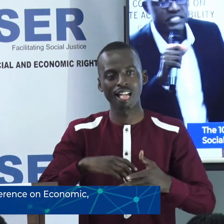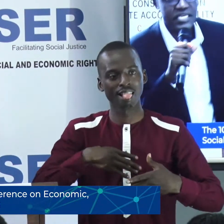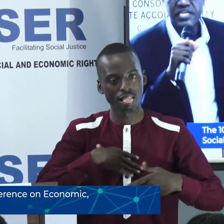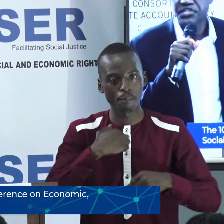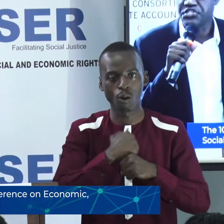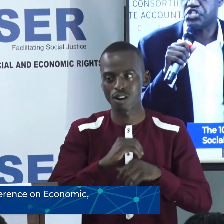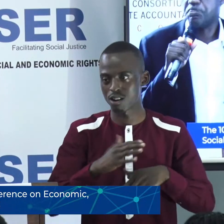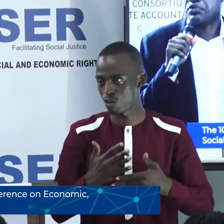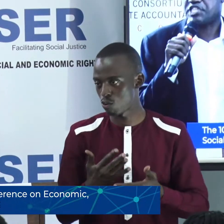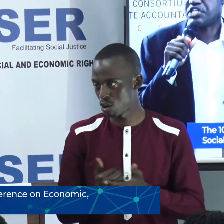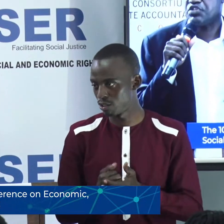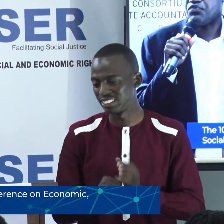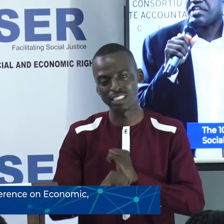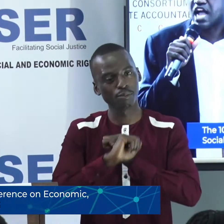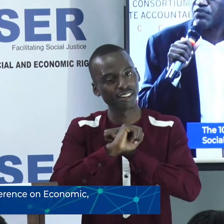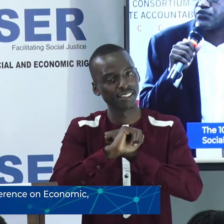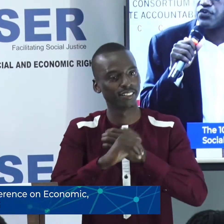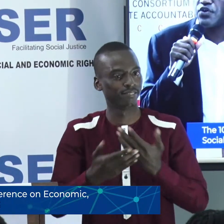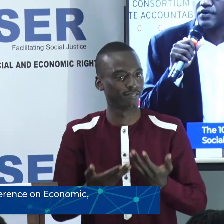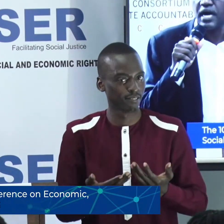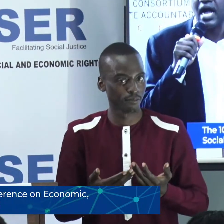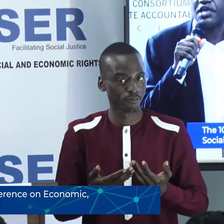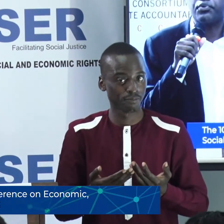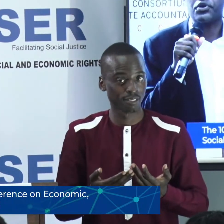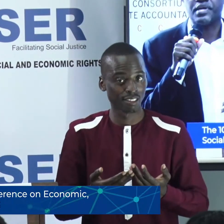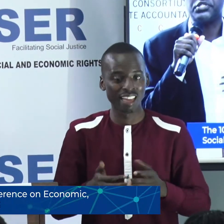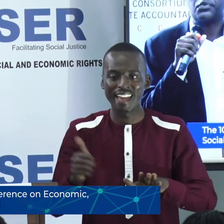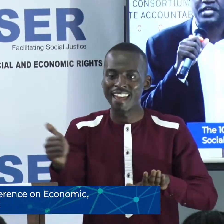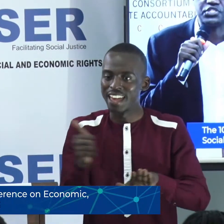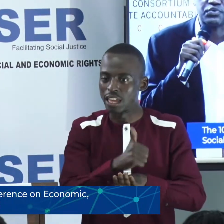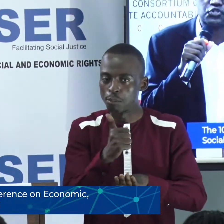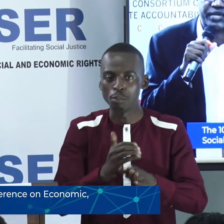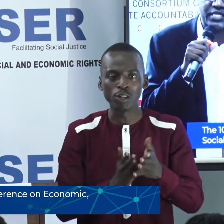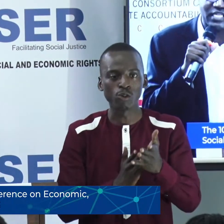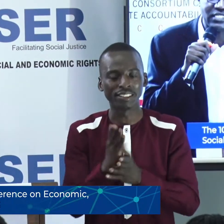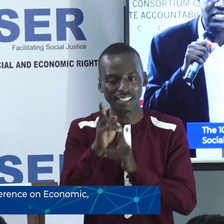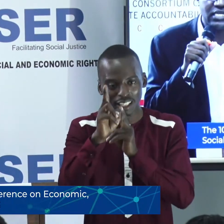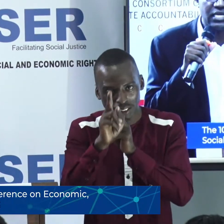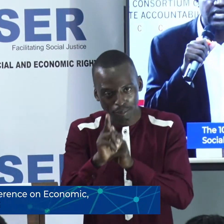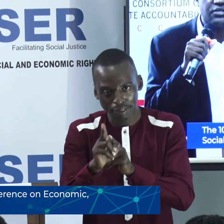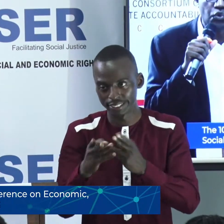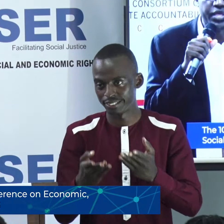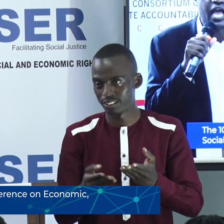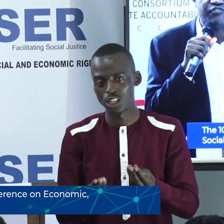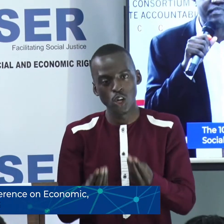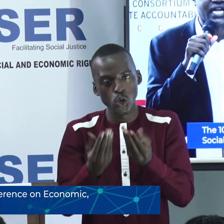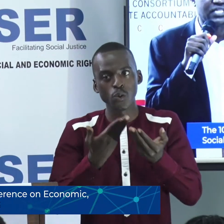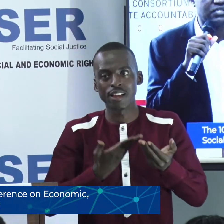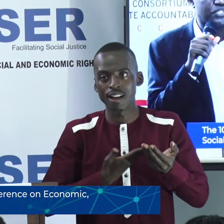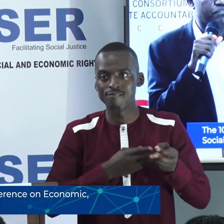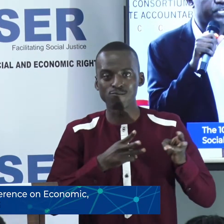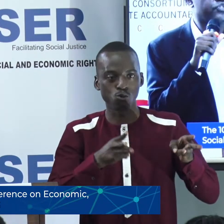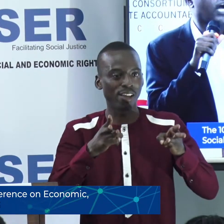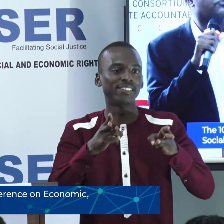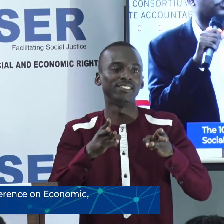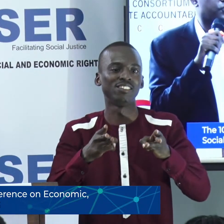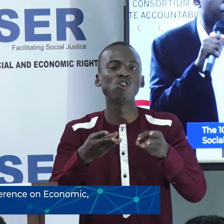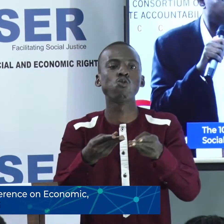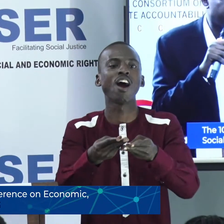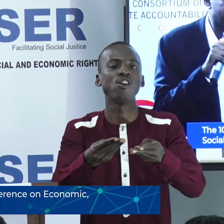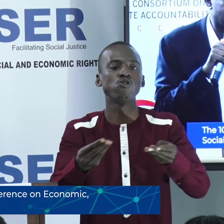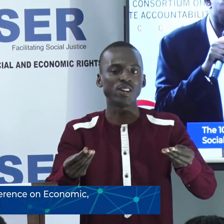operates? Is it protective enough? Are employment rights respected? Do we have mechanisms in place to